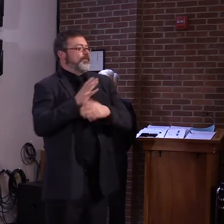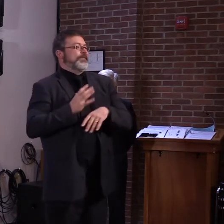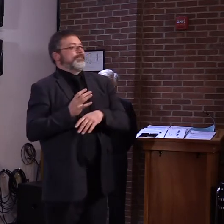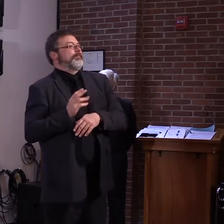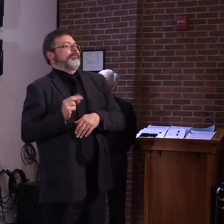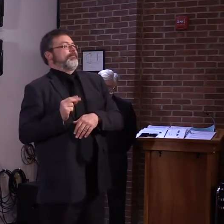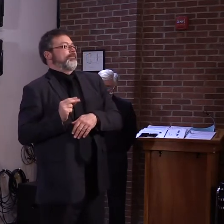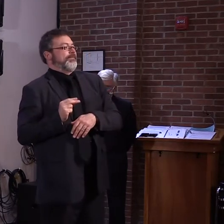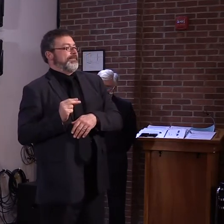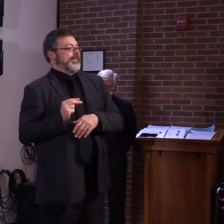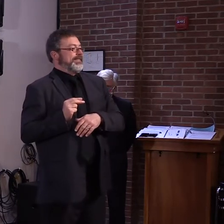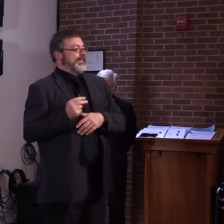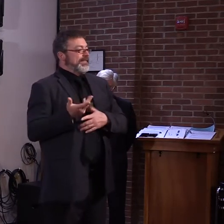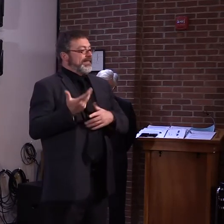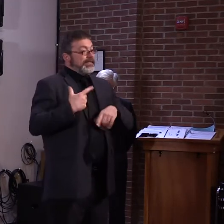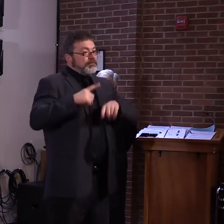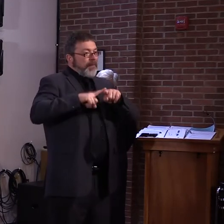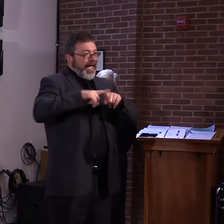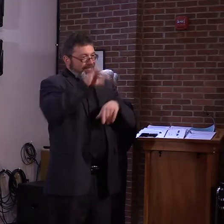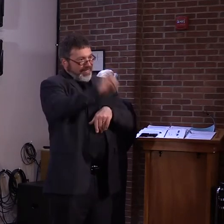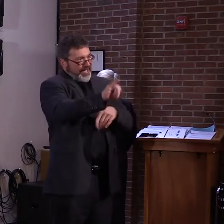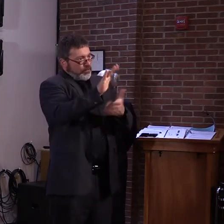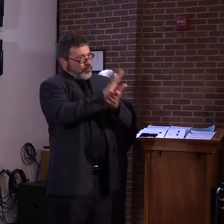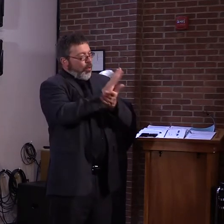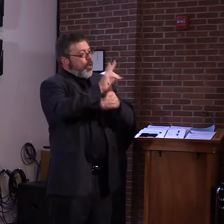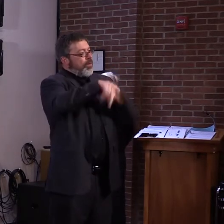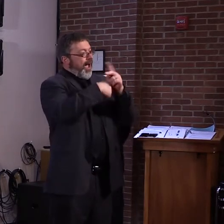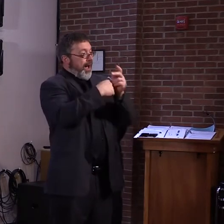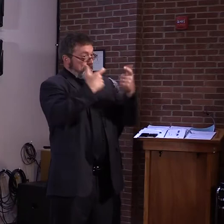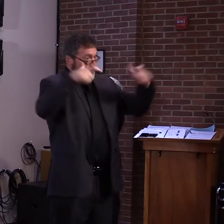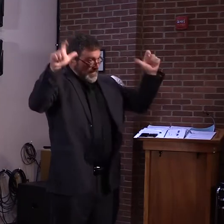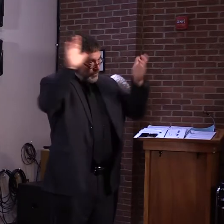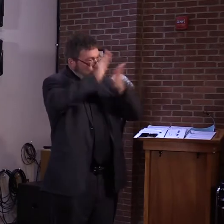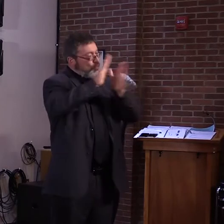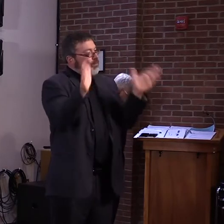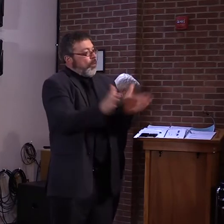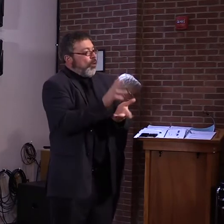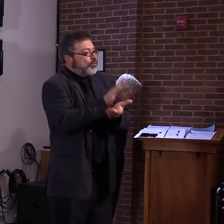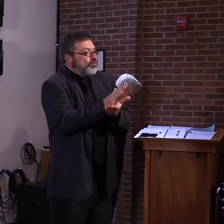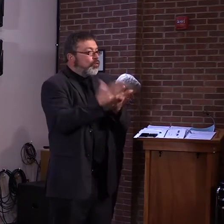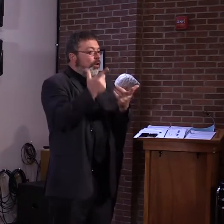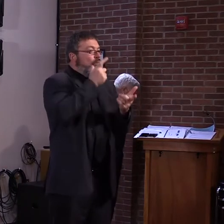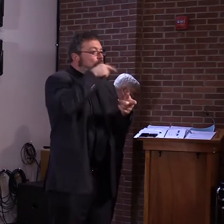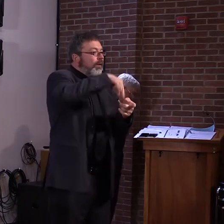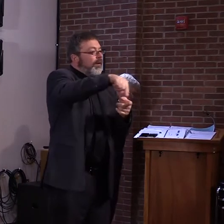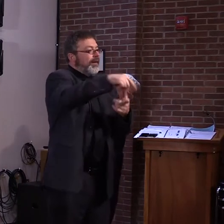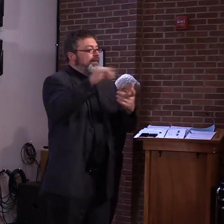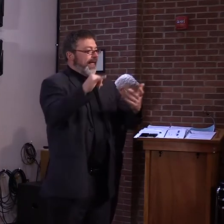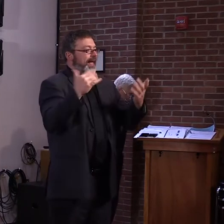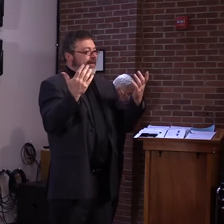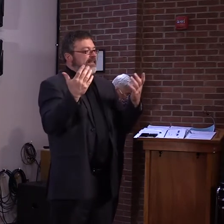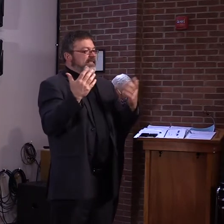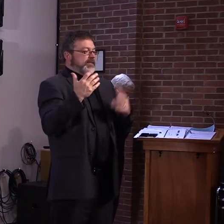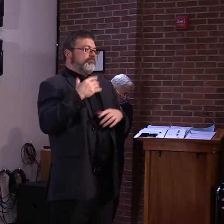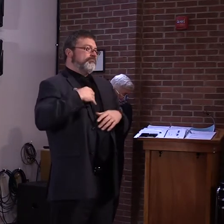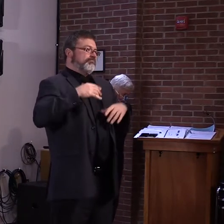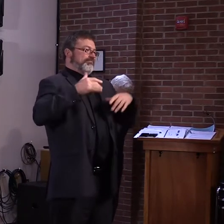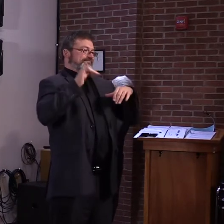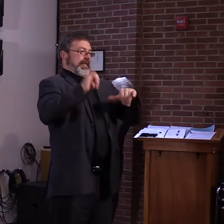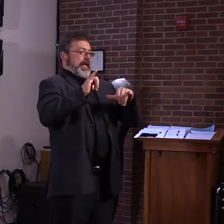other than, we're working closely with the Department of Health to develop those guidelines, and I think by next week we'll have them finalized.